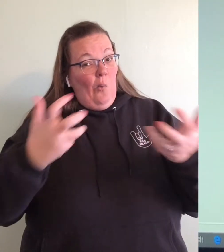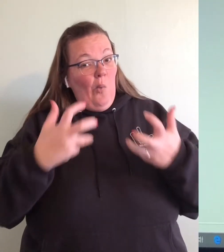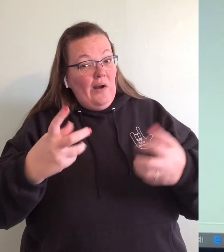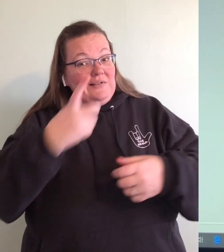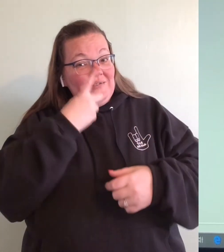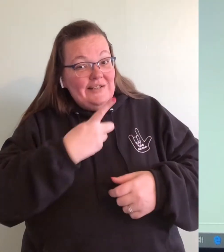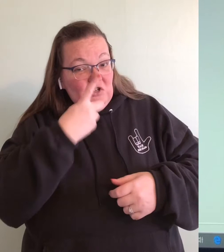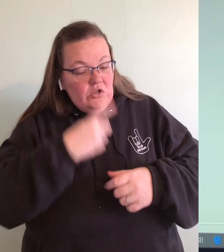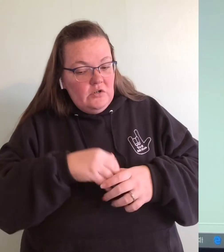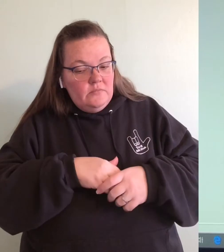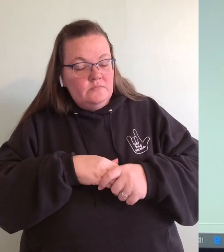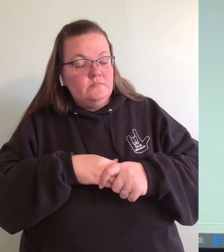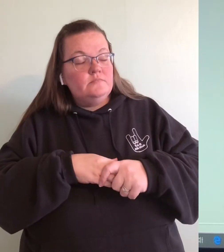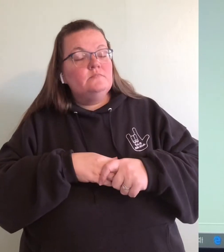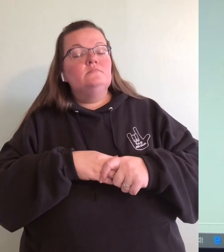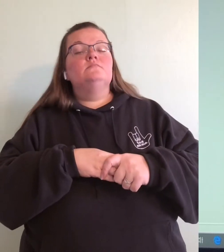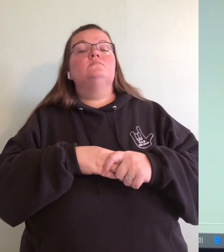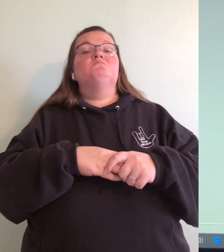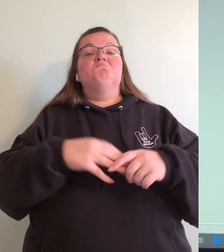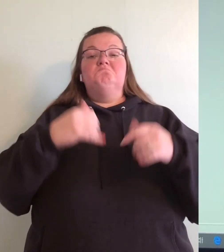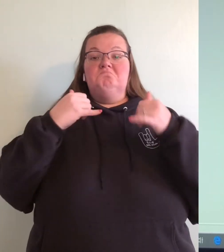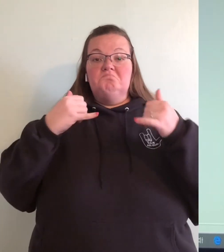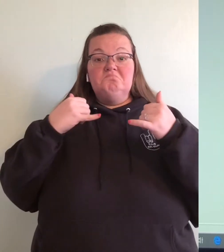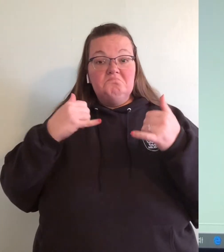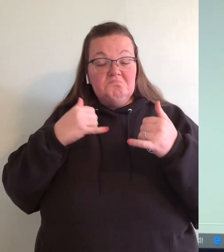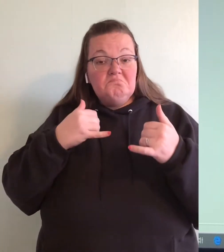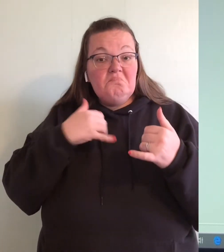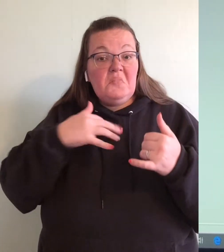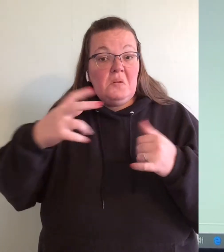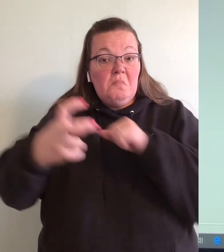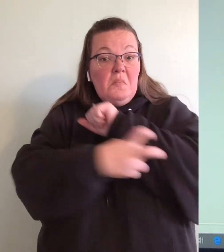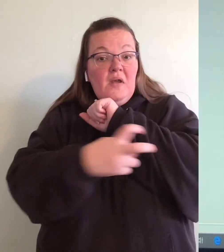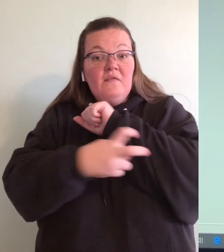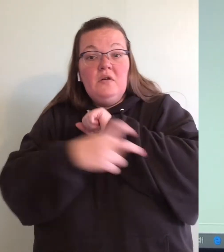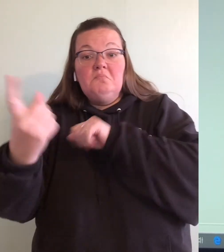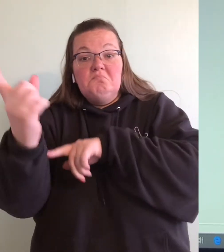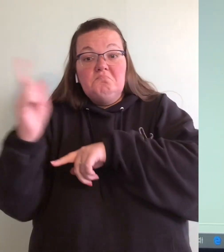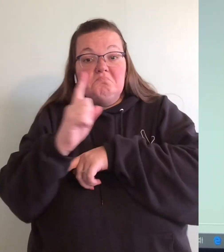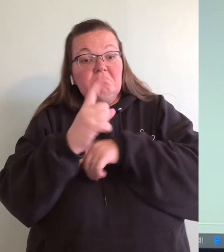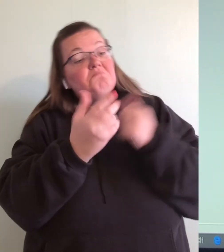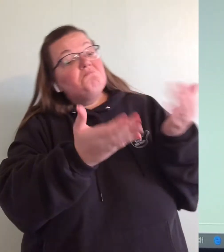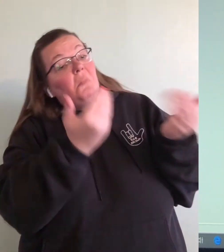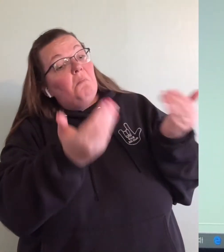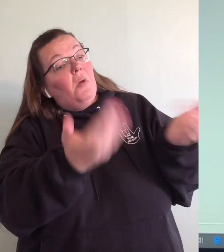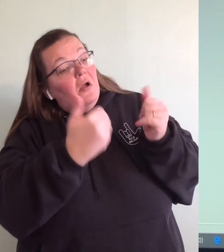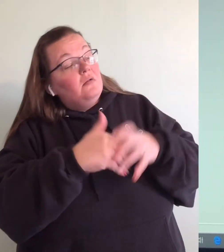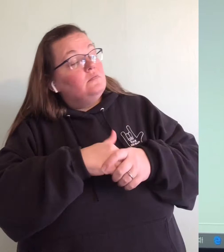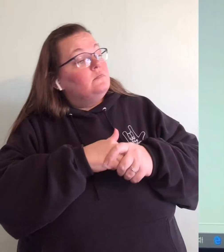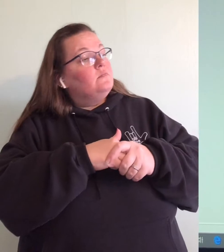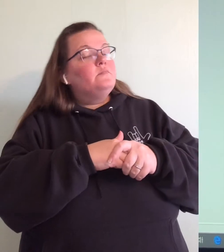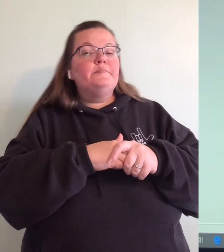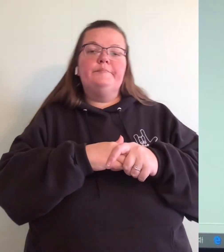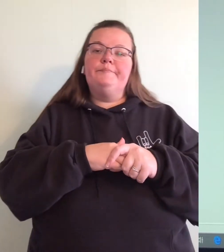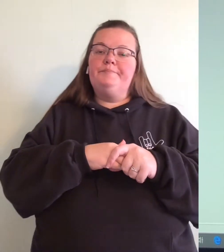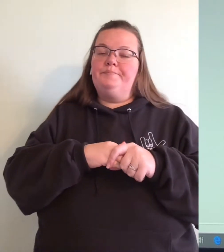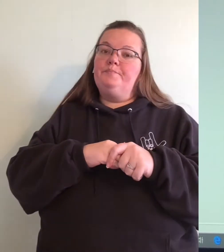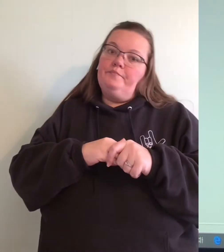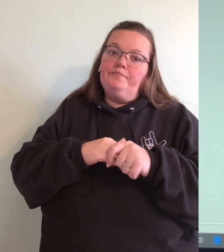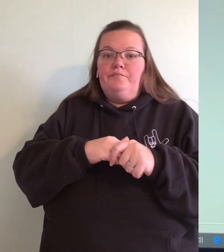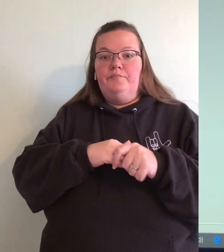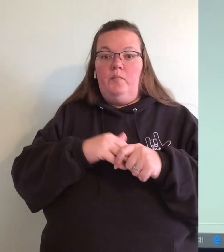beaver again popped its head out from behind the tree and beckoned earnestly to them. "Come on," said Peter. "Let's give it a